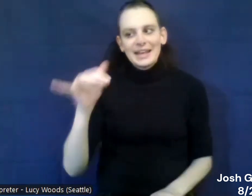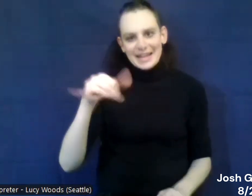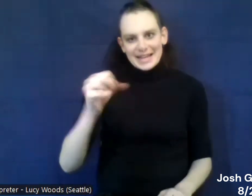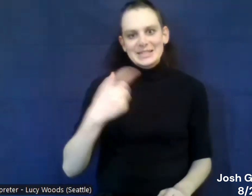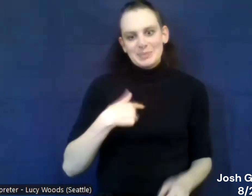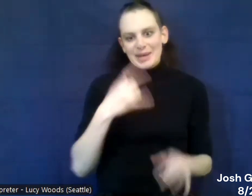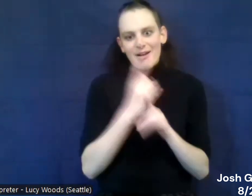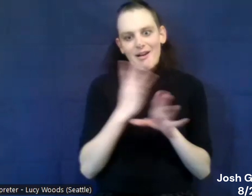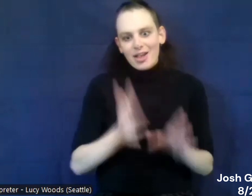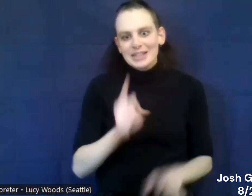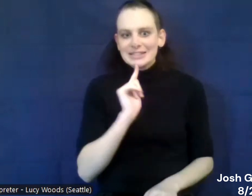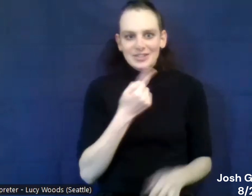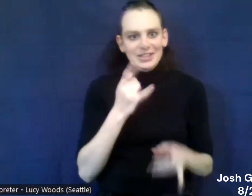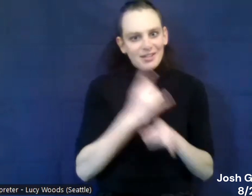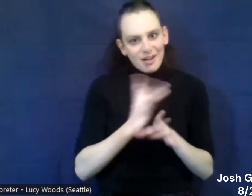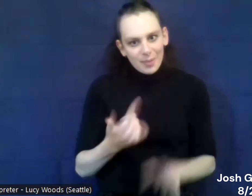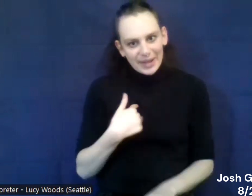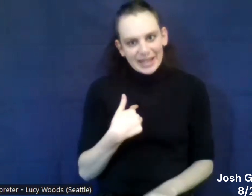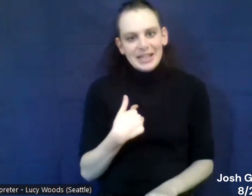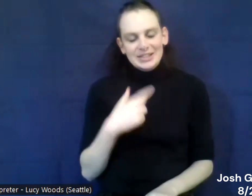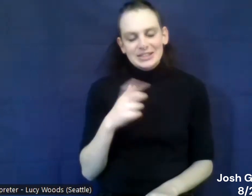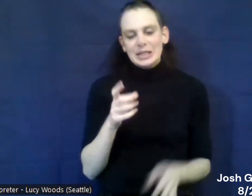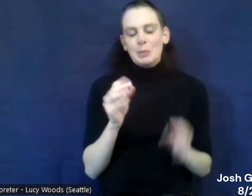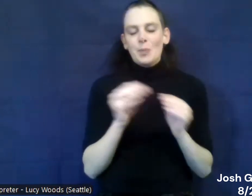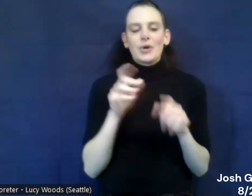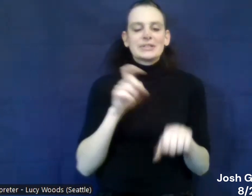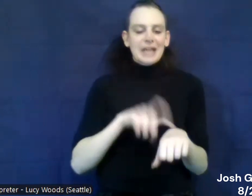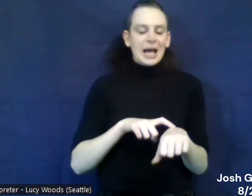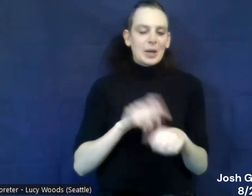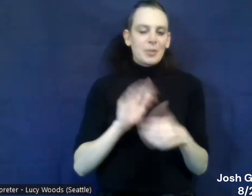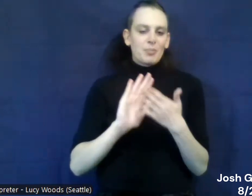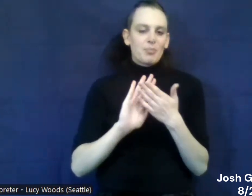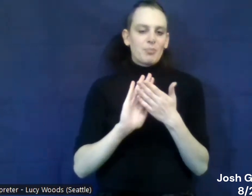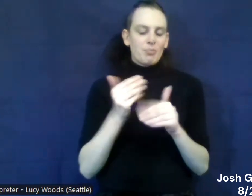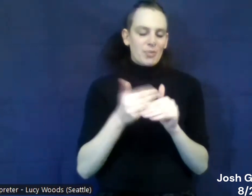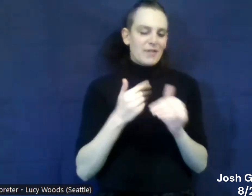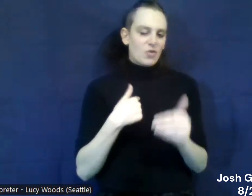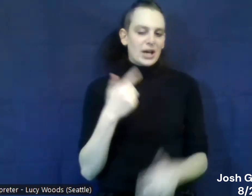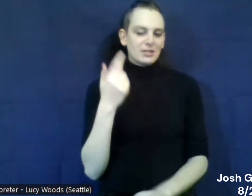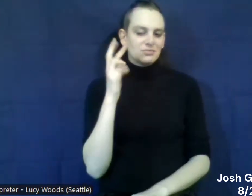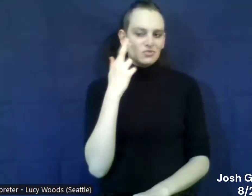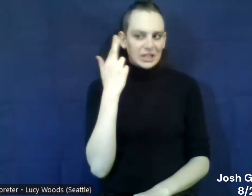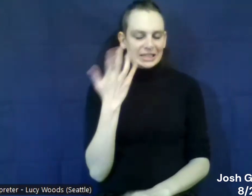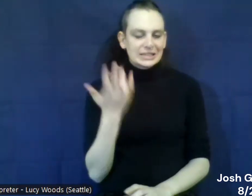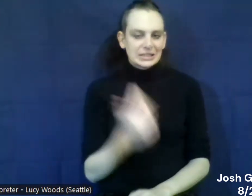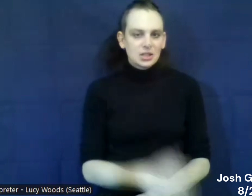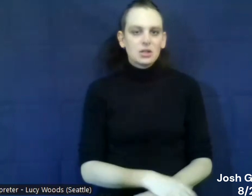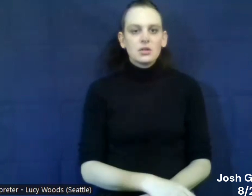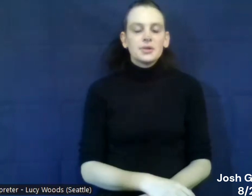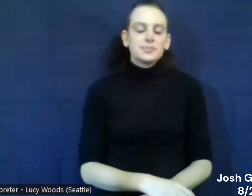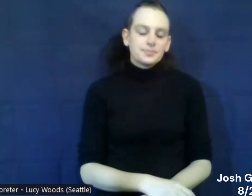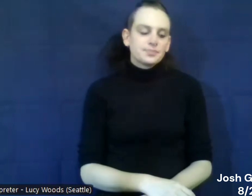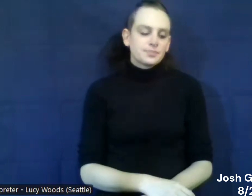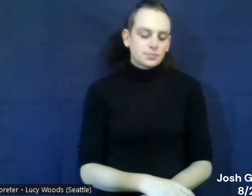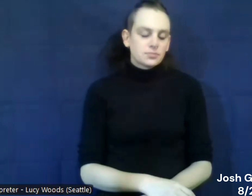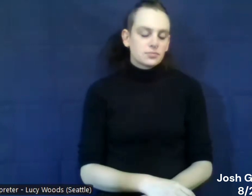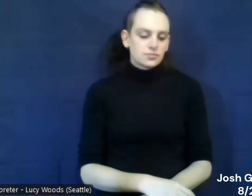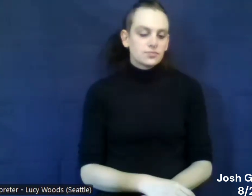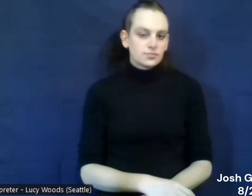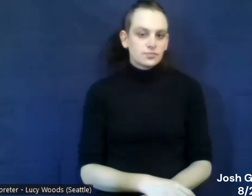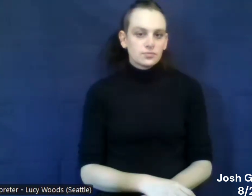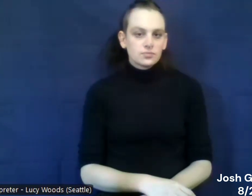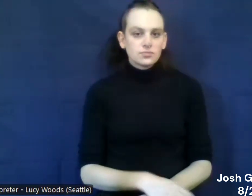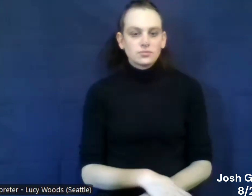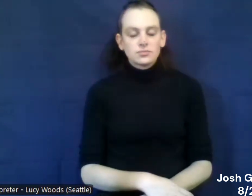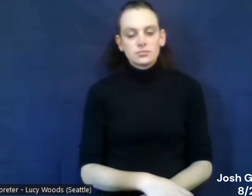alcoholic. Just need a little more time before we got there. Um, and so that